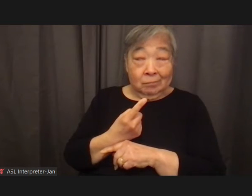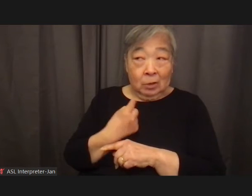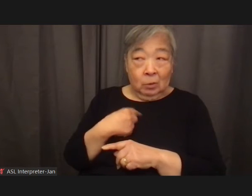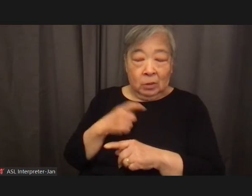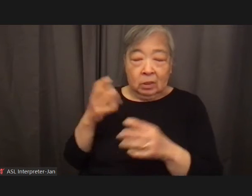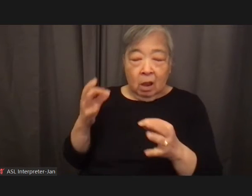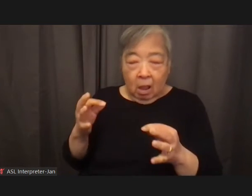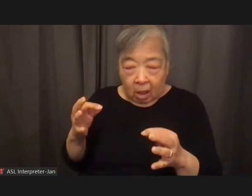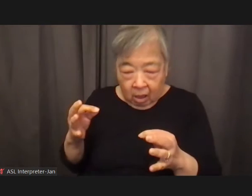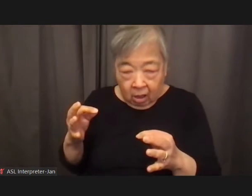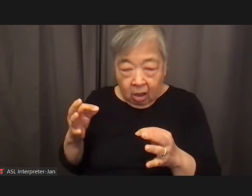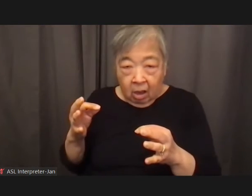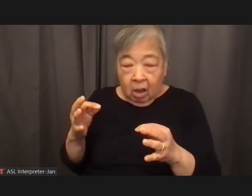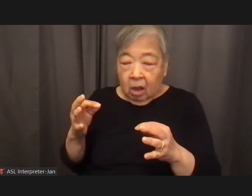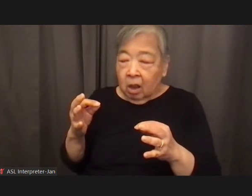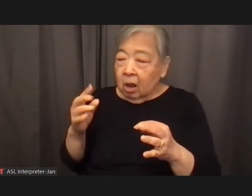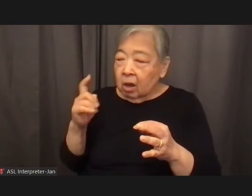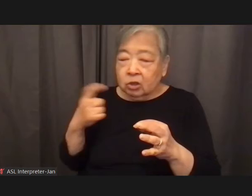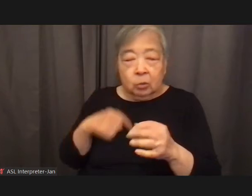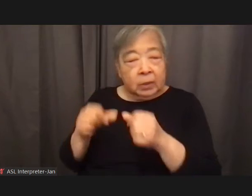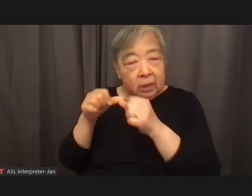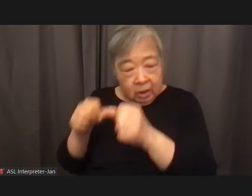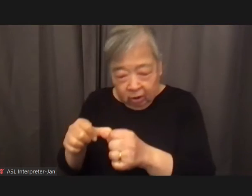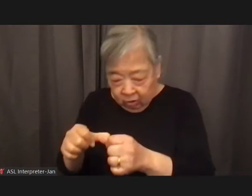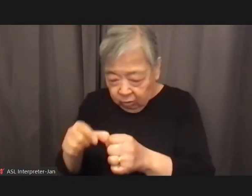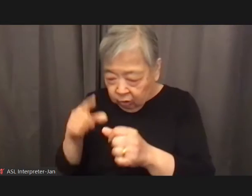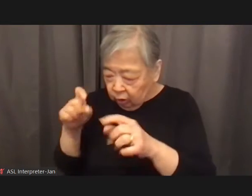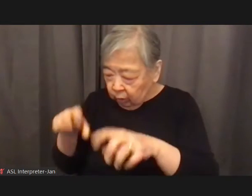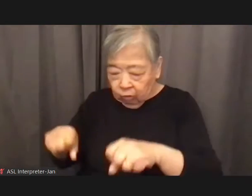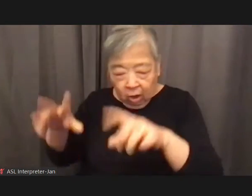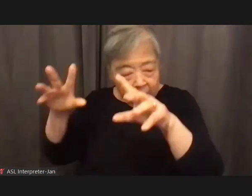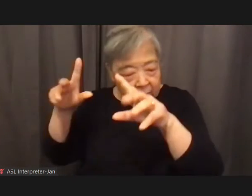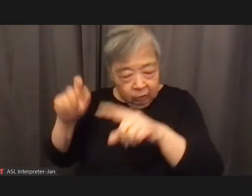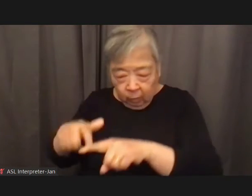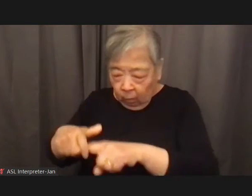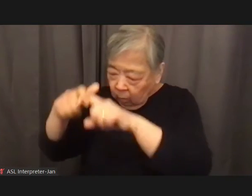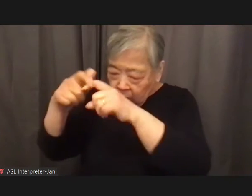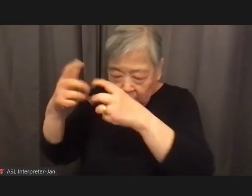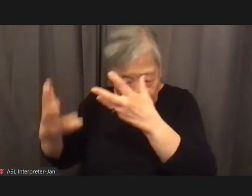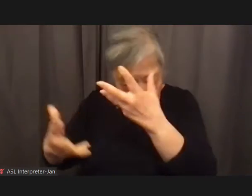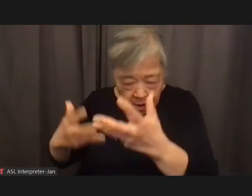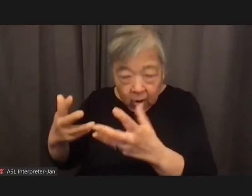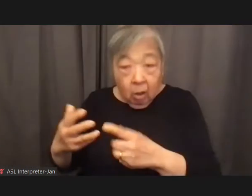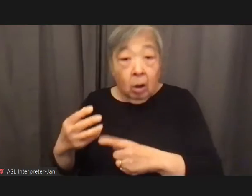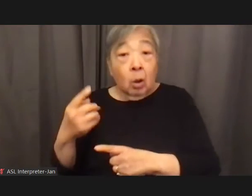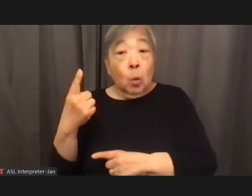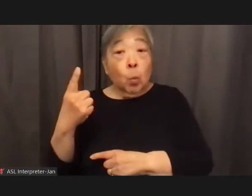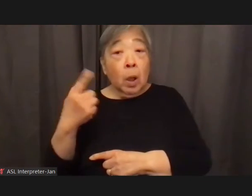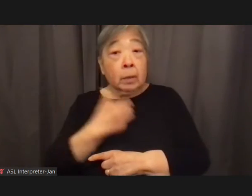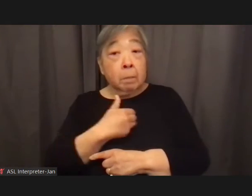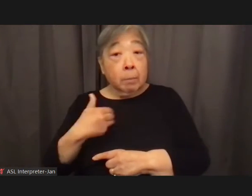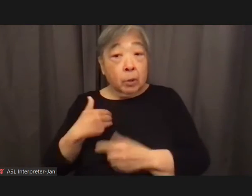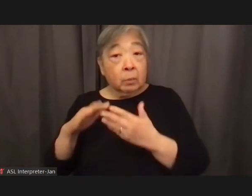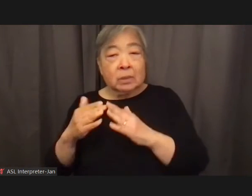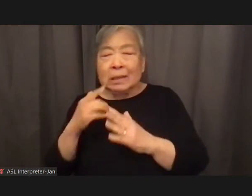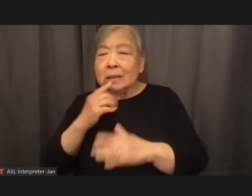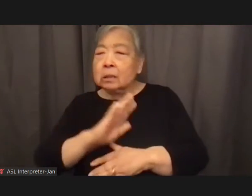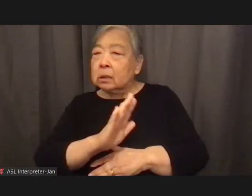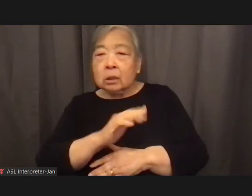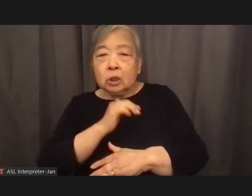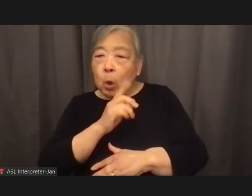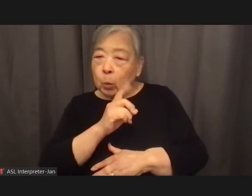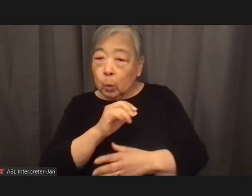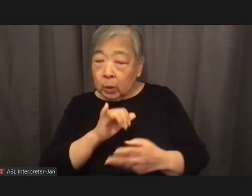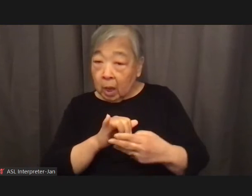this film or should we just drop it, go back and come back another day? One of the members of the community said, don't do that, because if you do